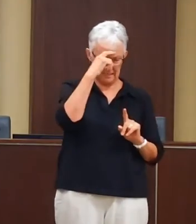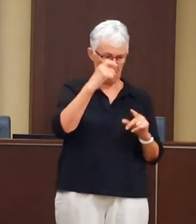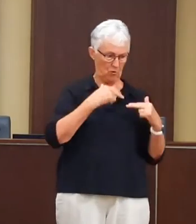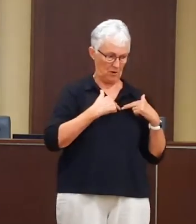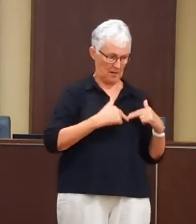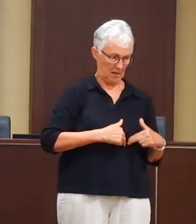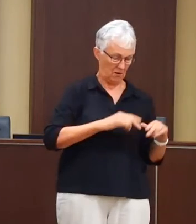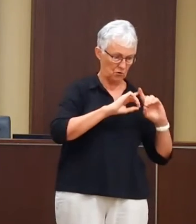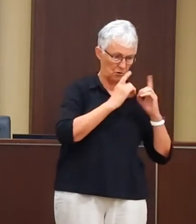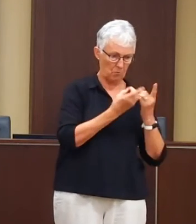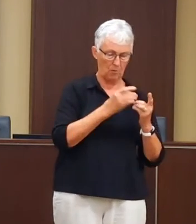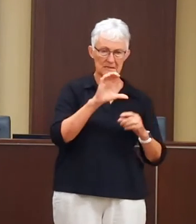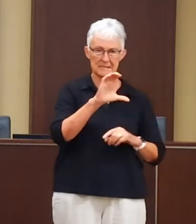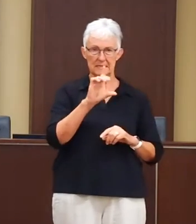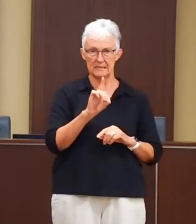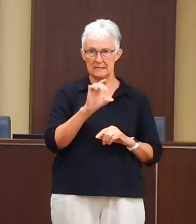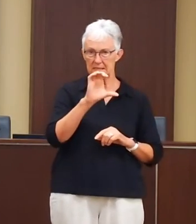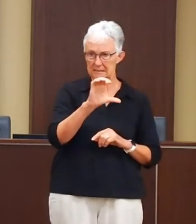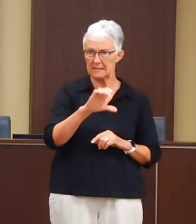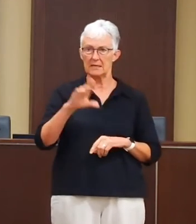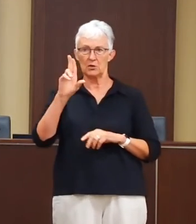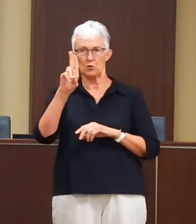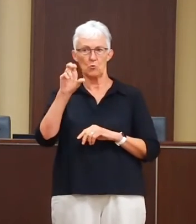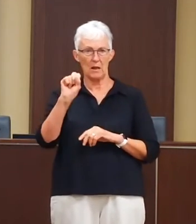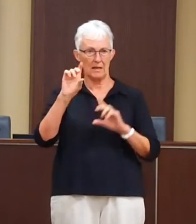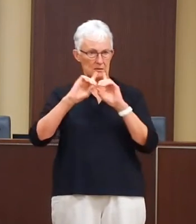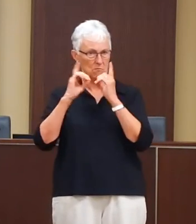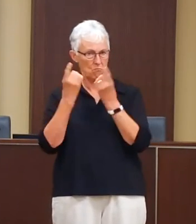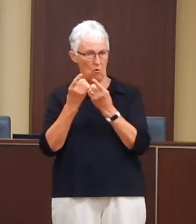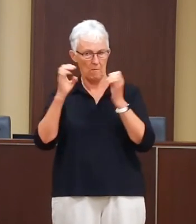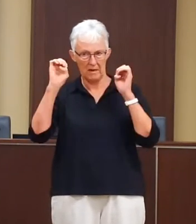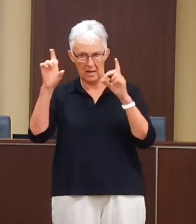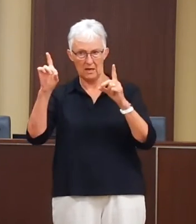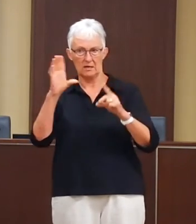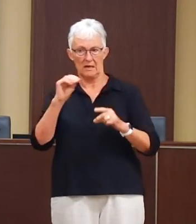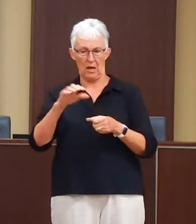Education, and the U.S. Department of Education to draft our proposed